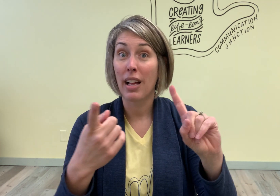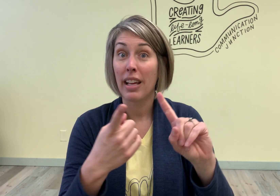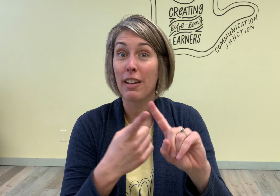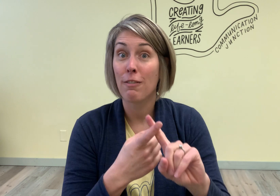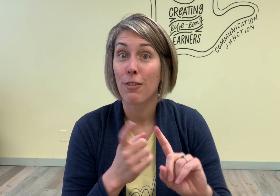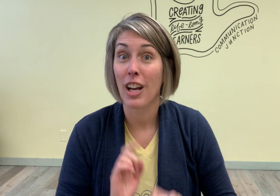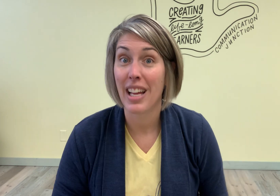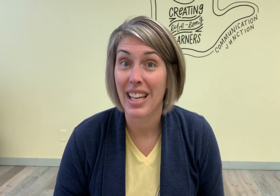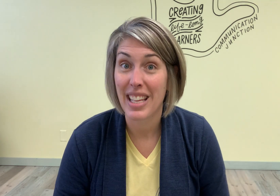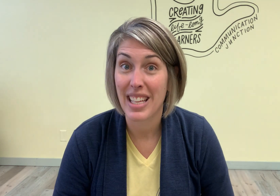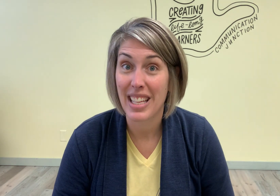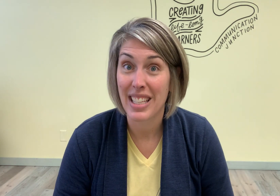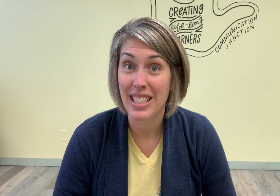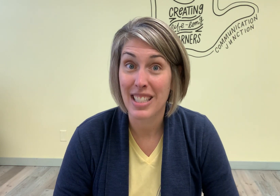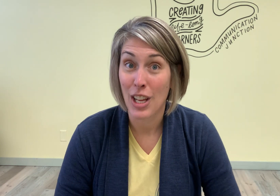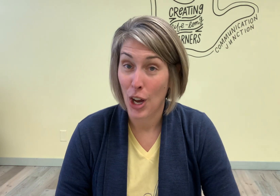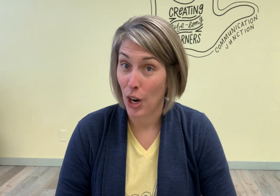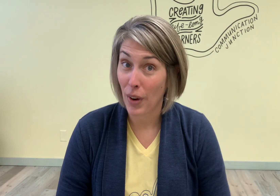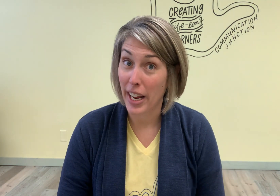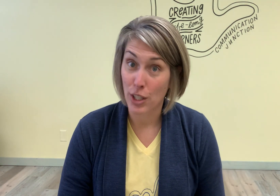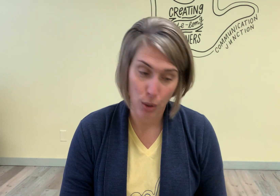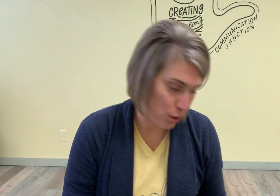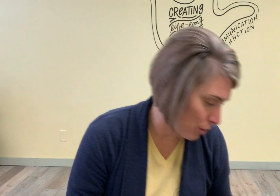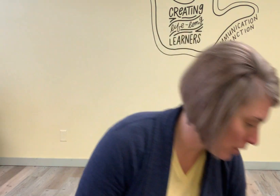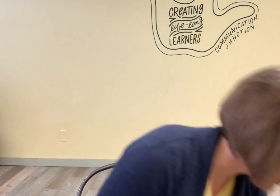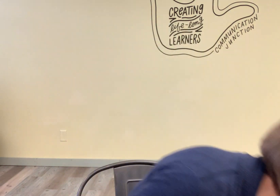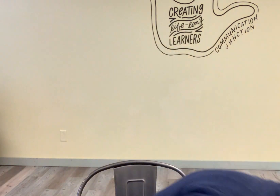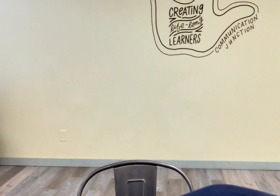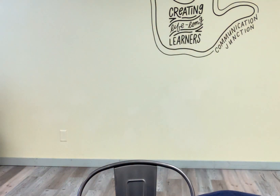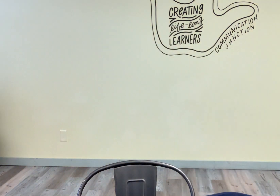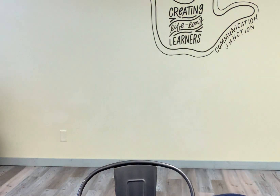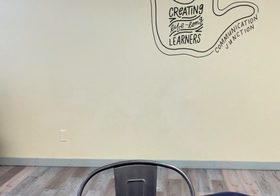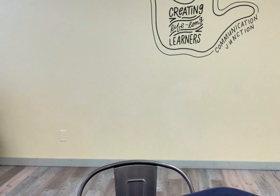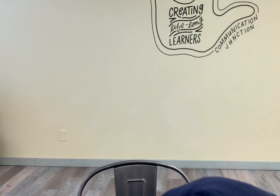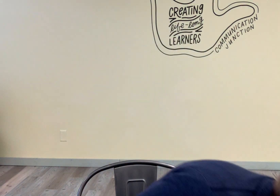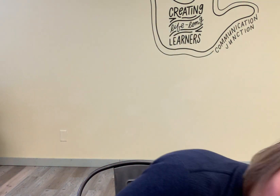my friends. All right, I told you this one is called,